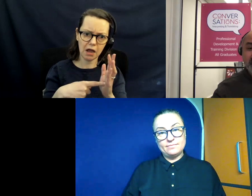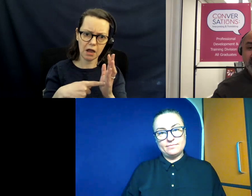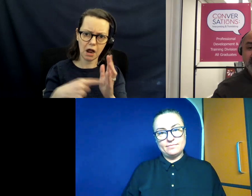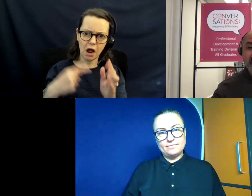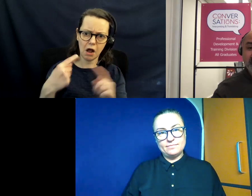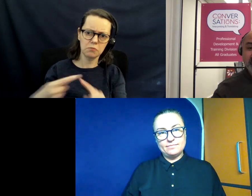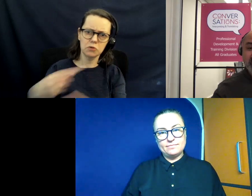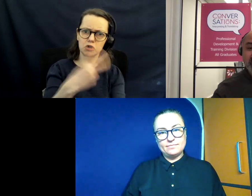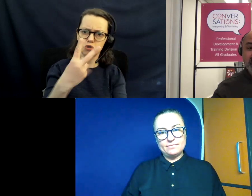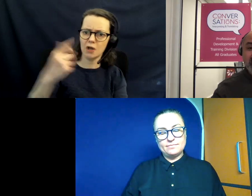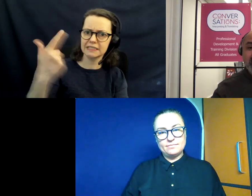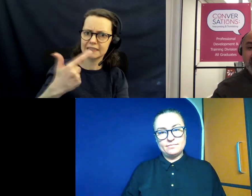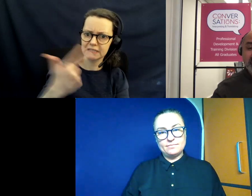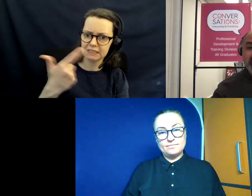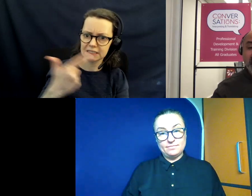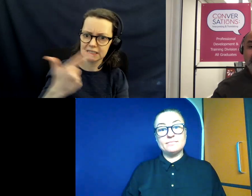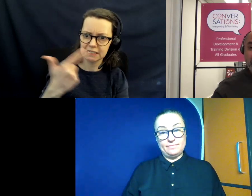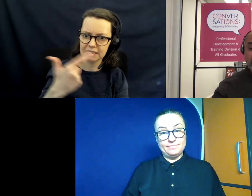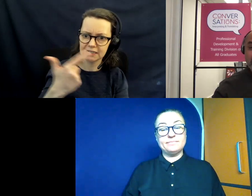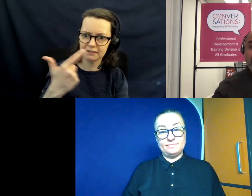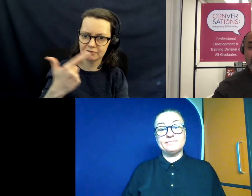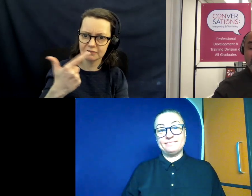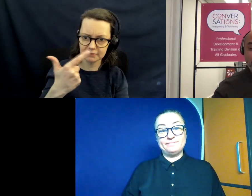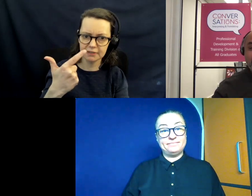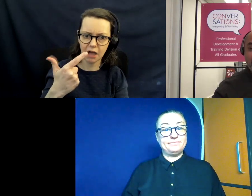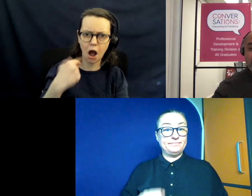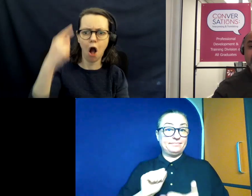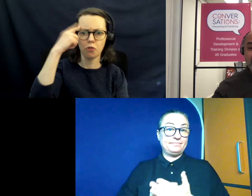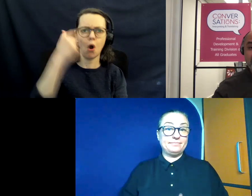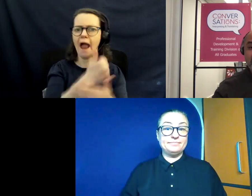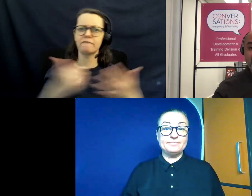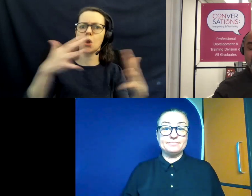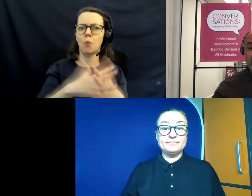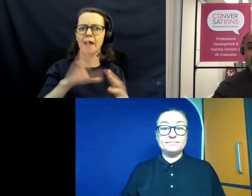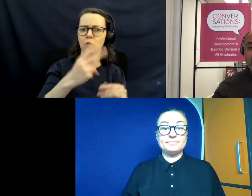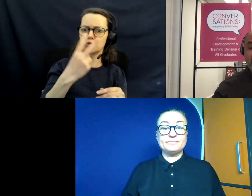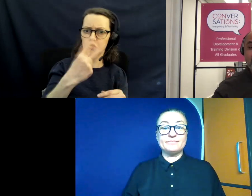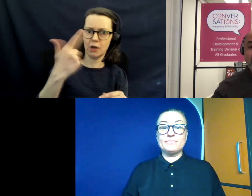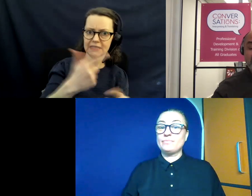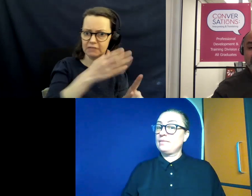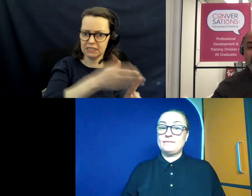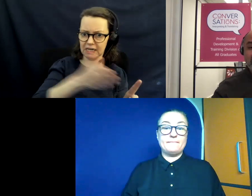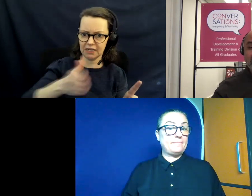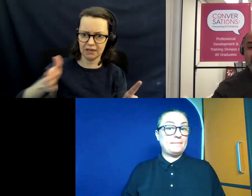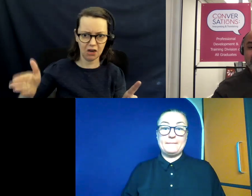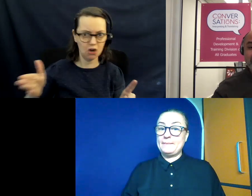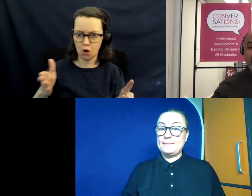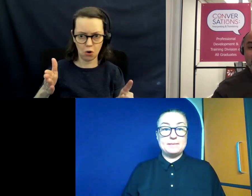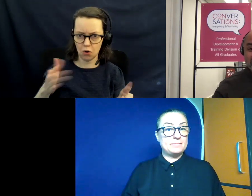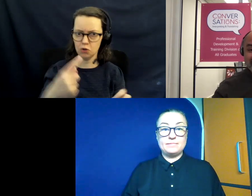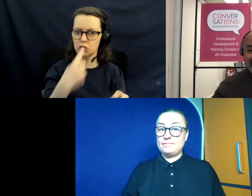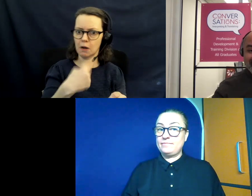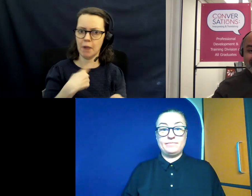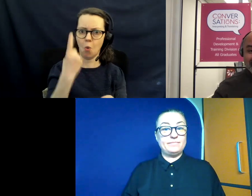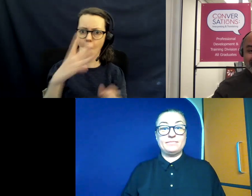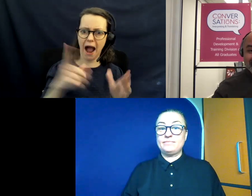as 2017. And I thought it had been a weekly thing since 2017, but you're telling me it was